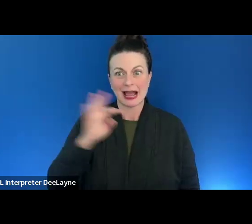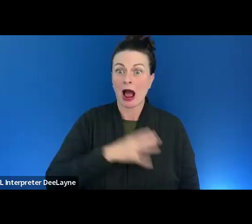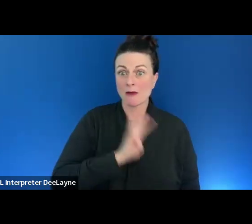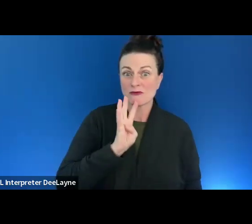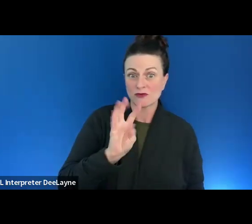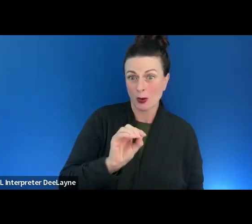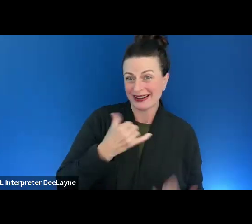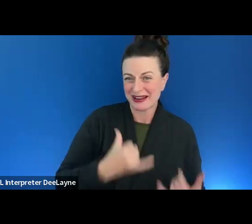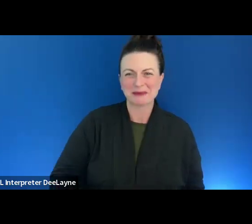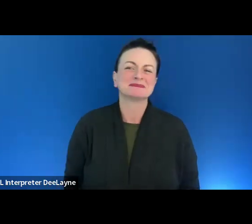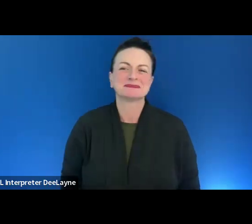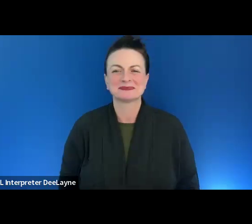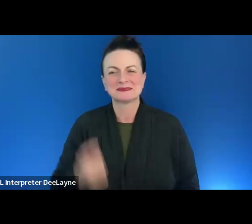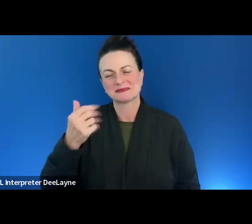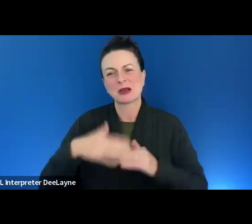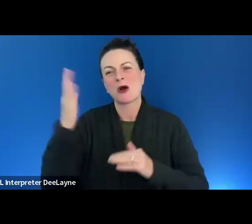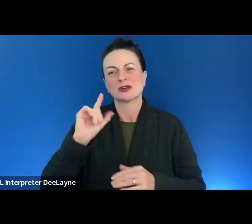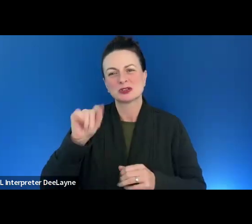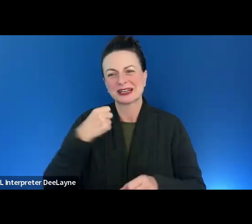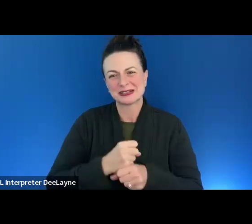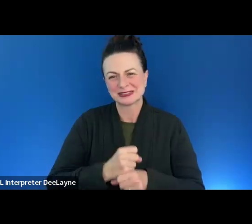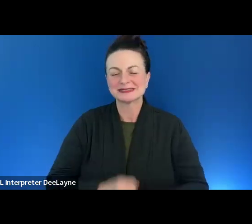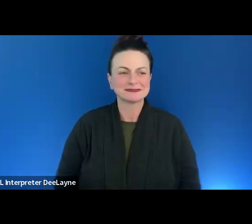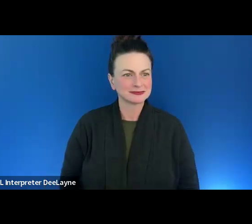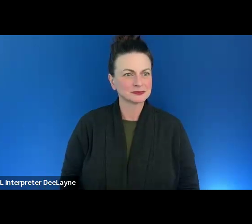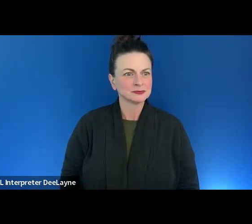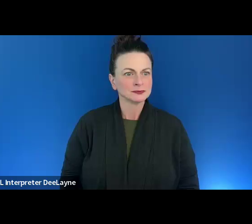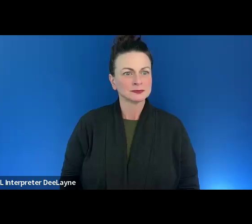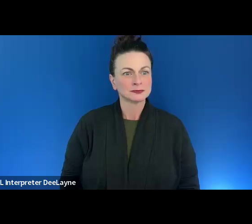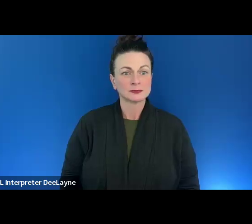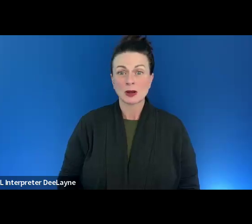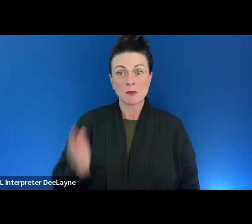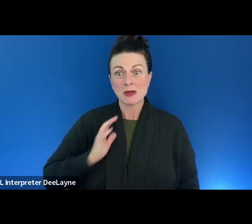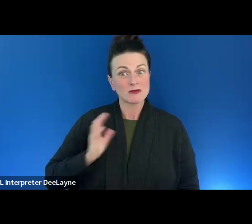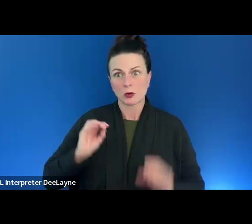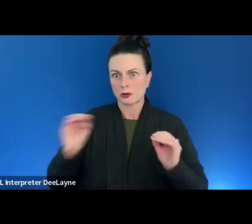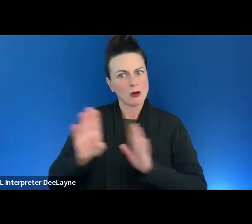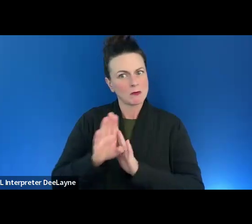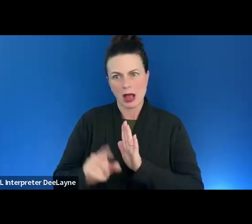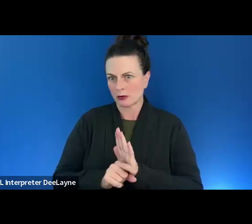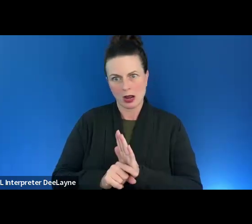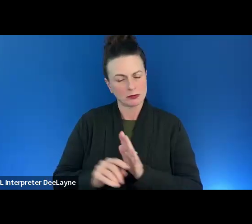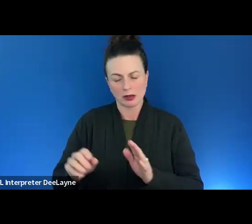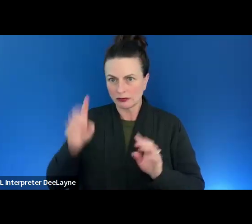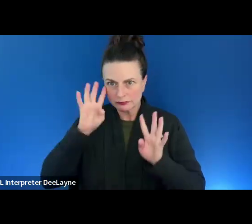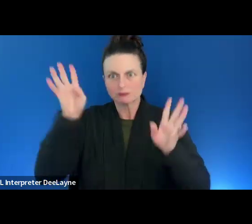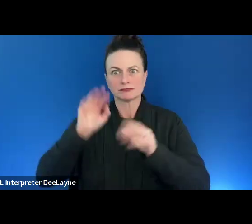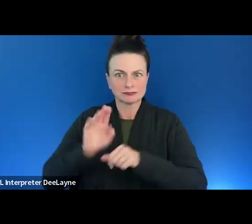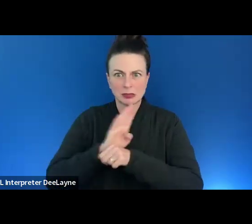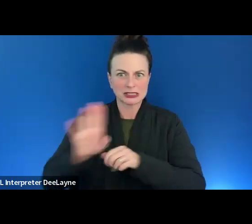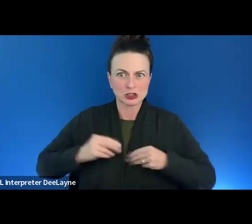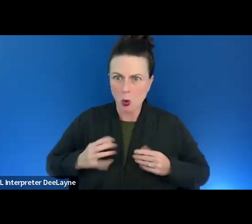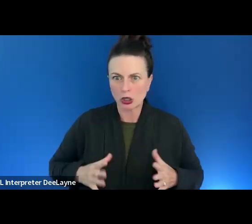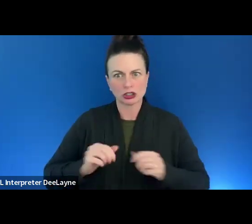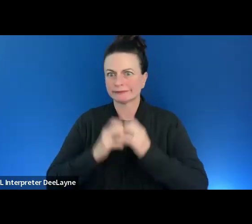40 now, so a little bit over 20 years at this point. I did not come from a background of entrepreneurs or of business